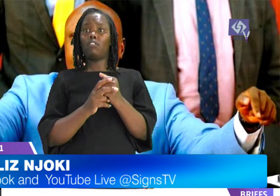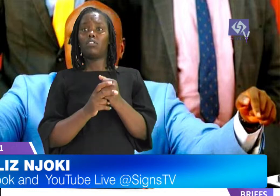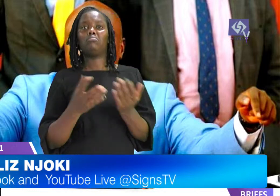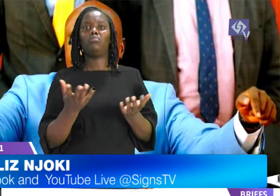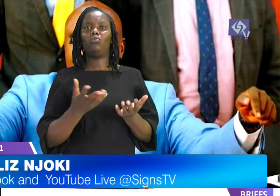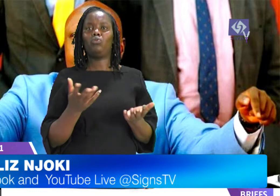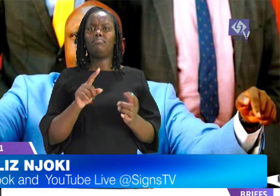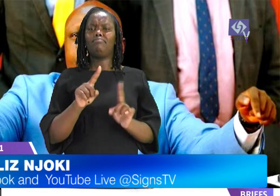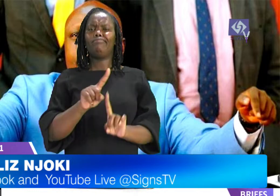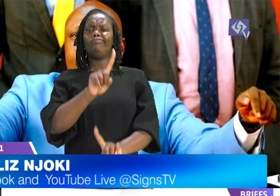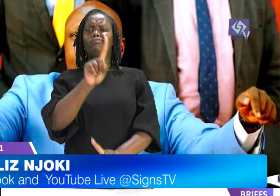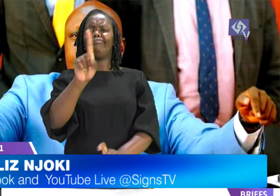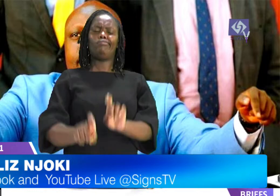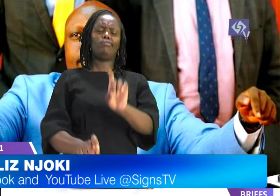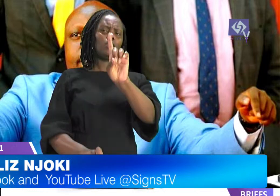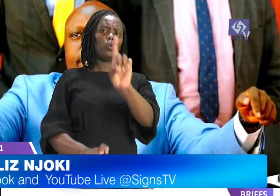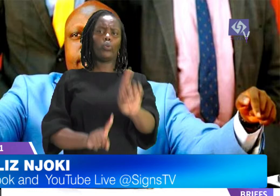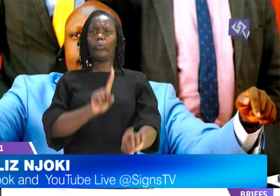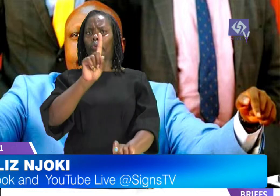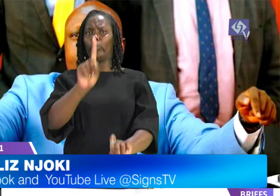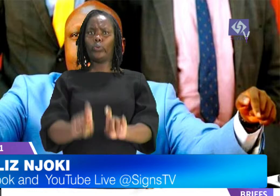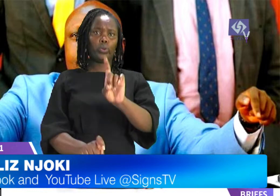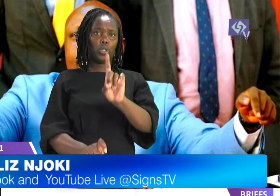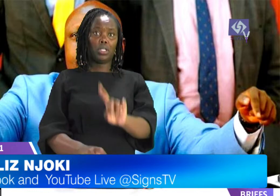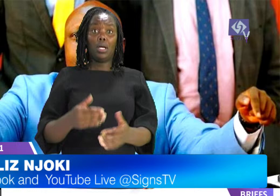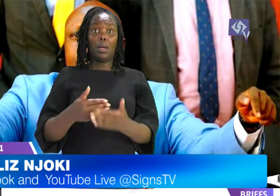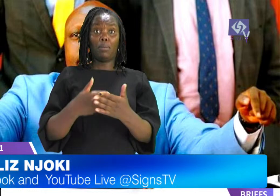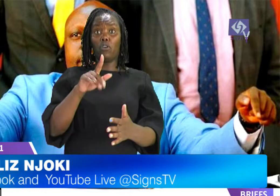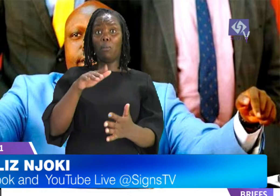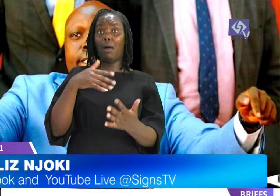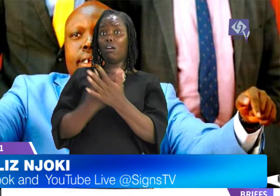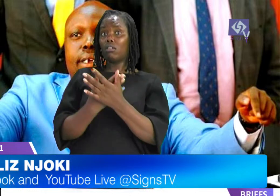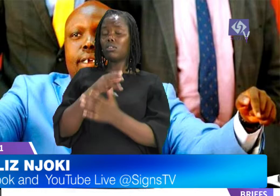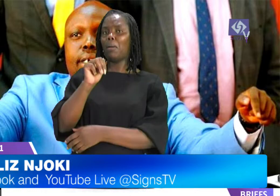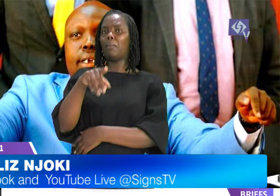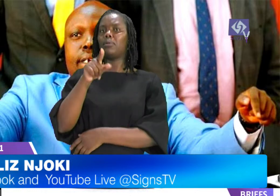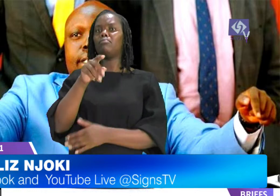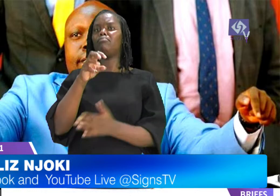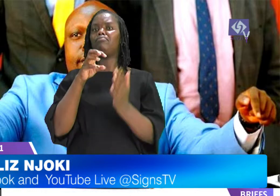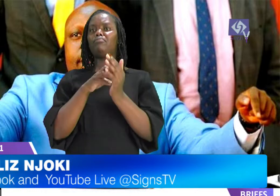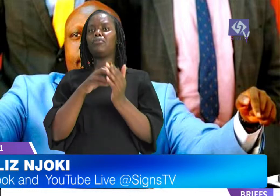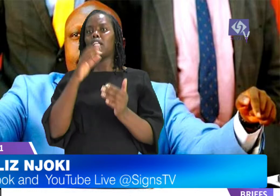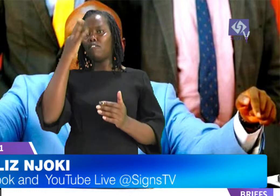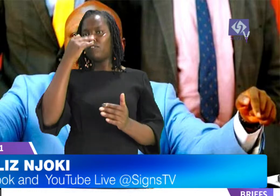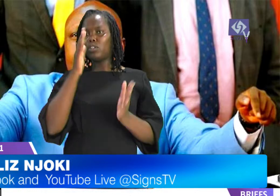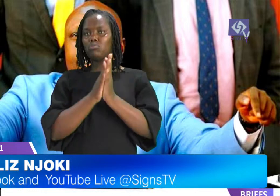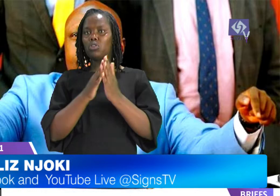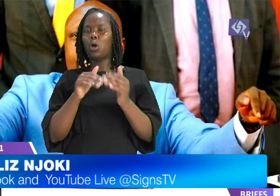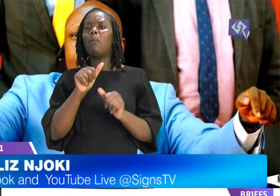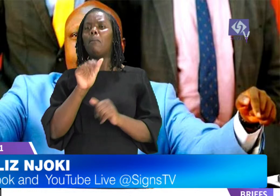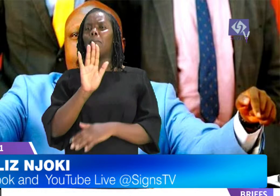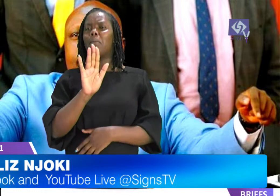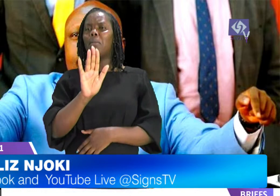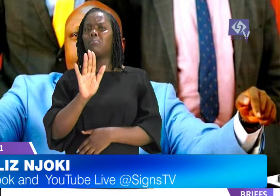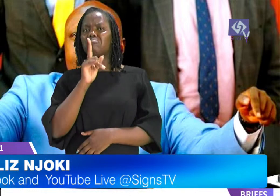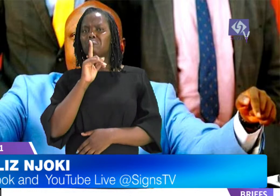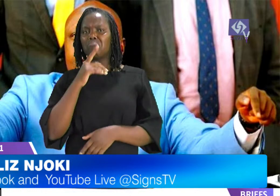County Assembly, arriving at Kapenguria Police Station at 10:57 a.m. where the